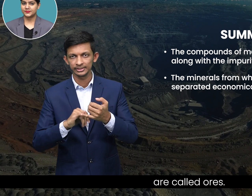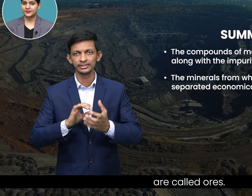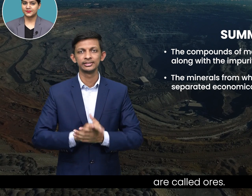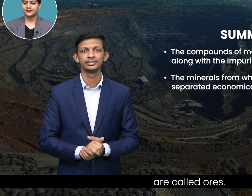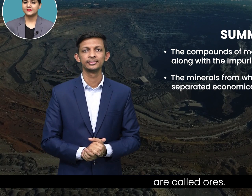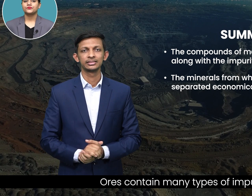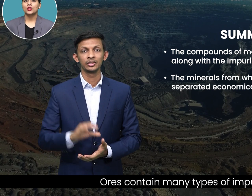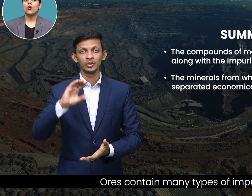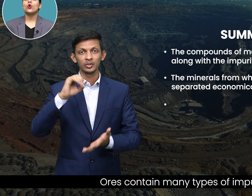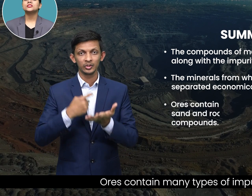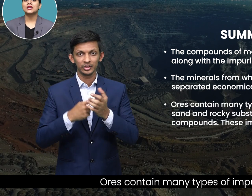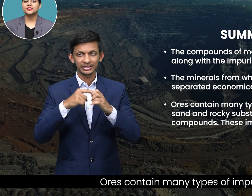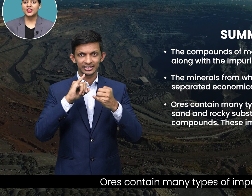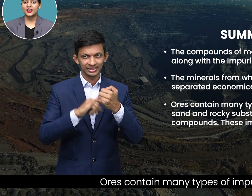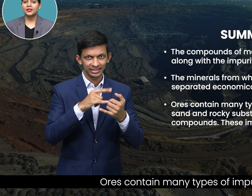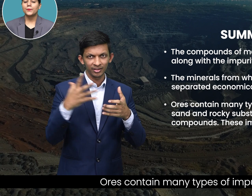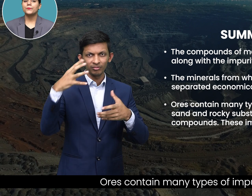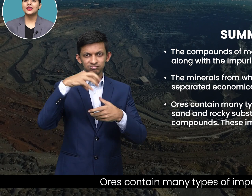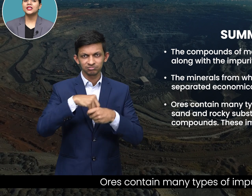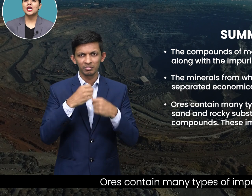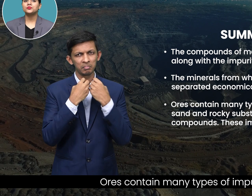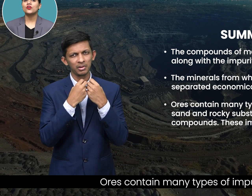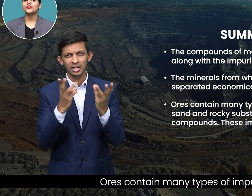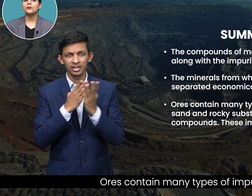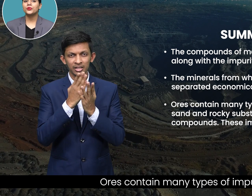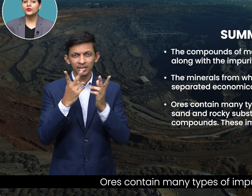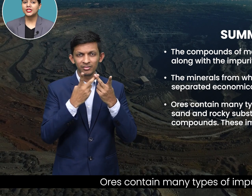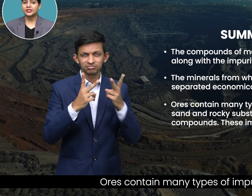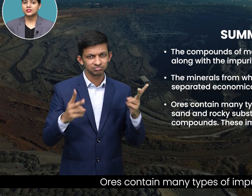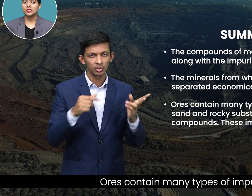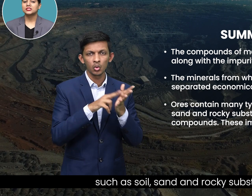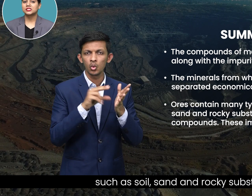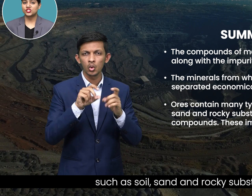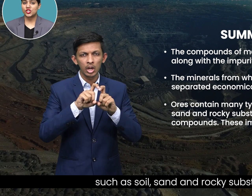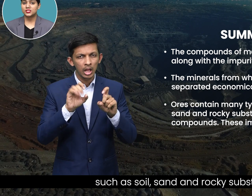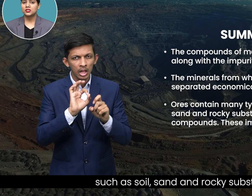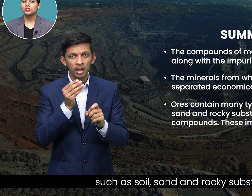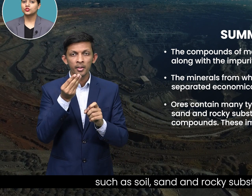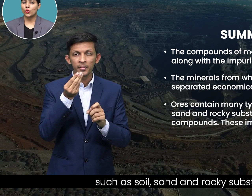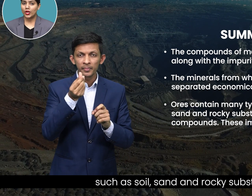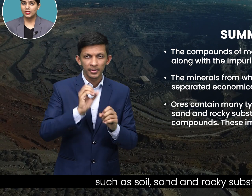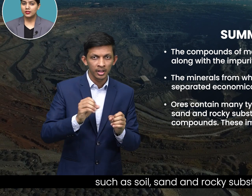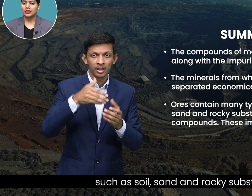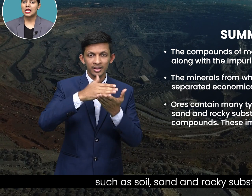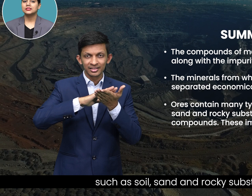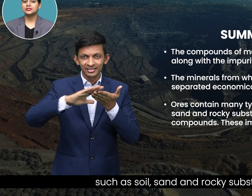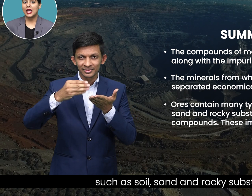ores. Ores contain many types of impurities such as